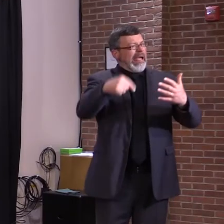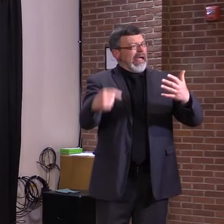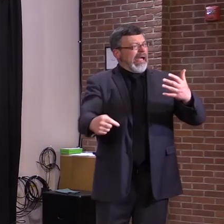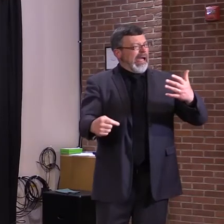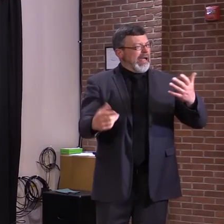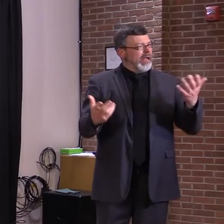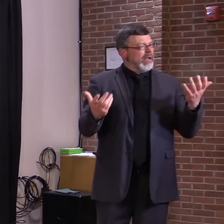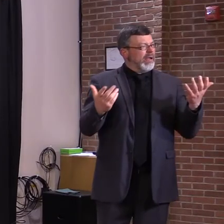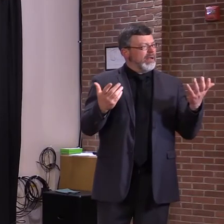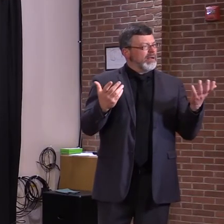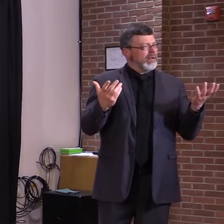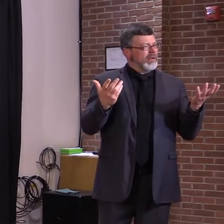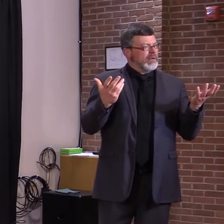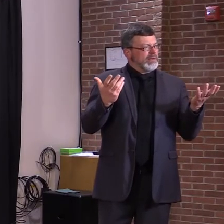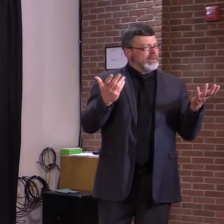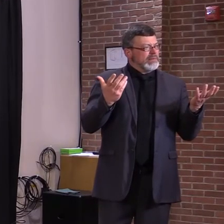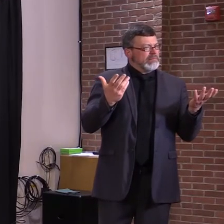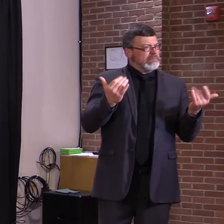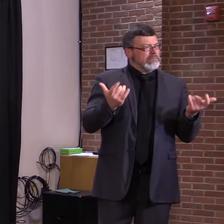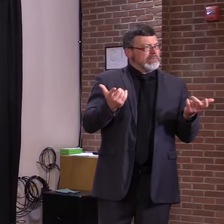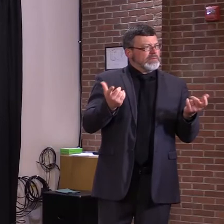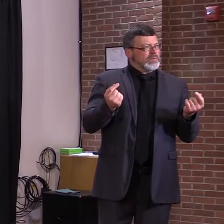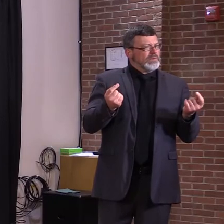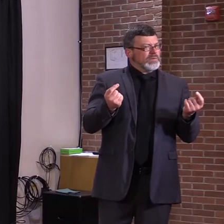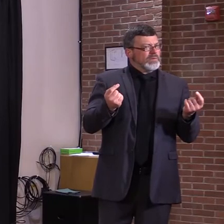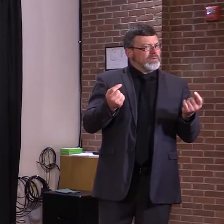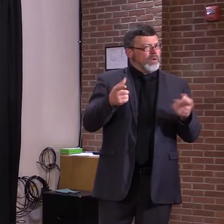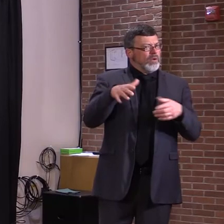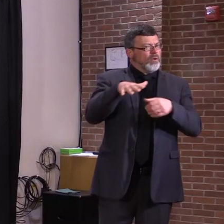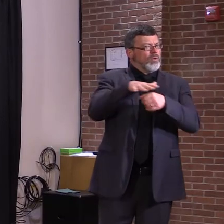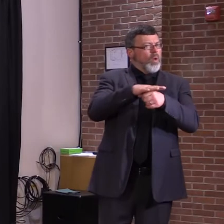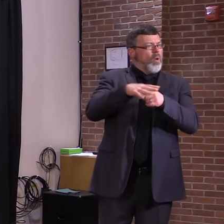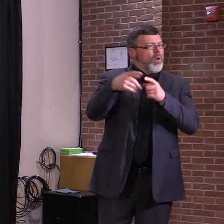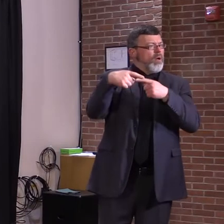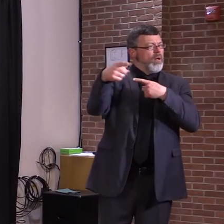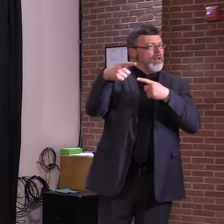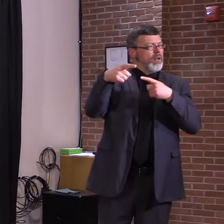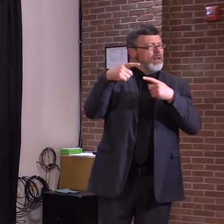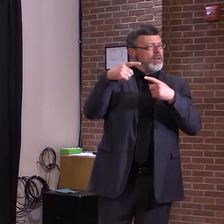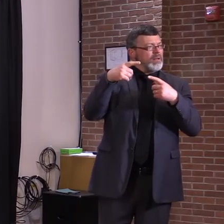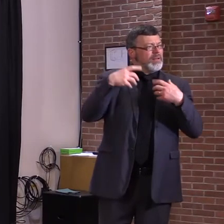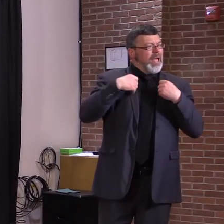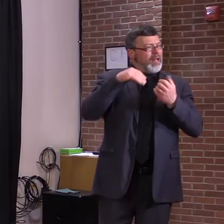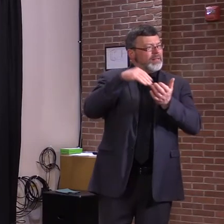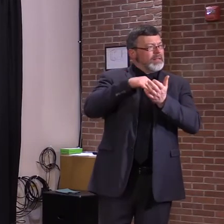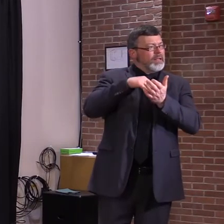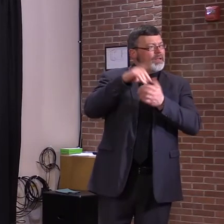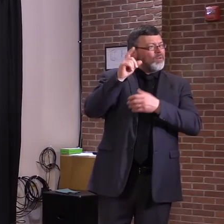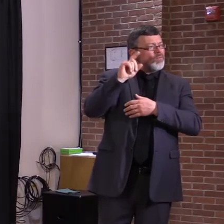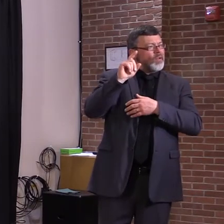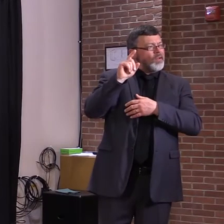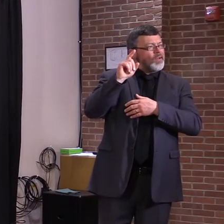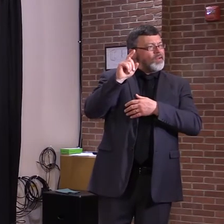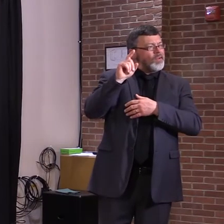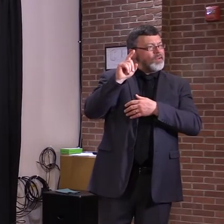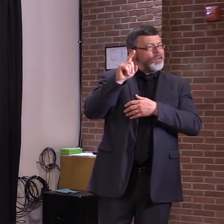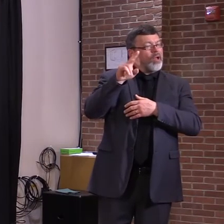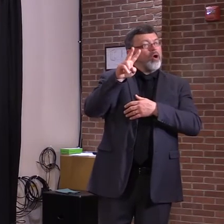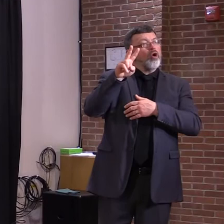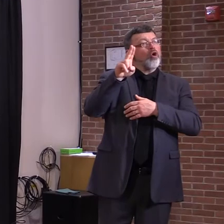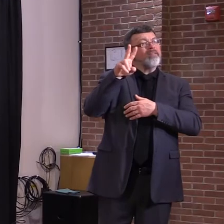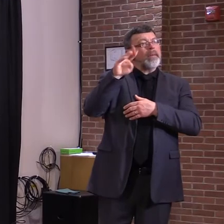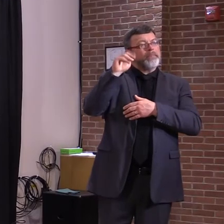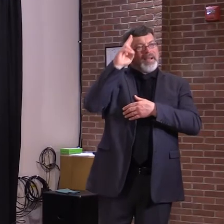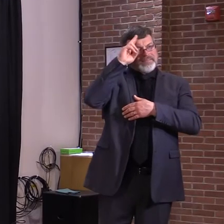By our local healthcare center, which is an affiliate of CVMC, which is an affiliate of UVMC, is